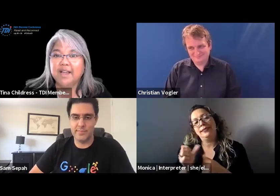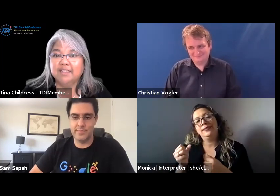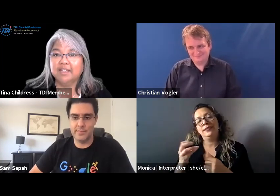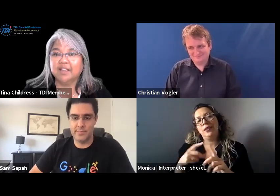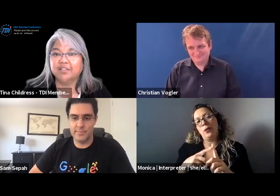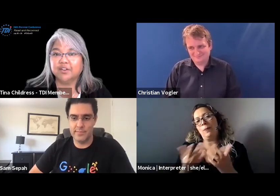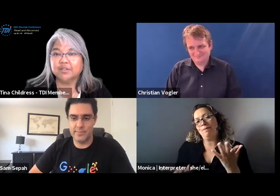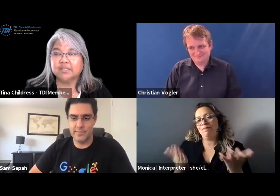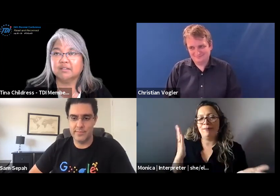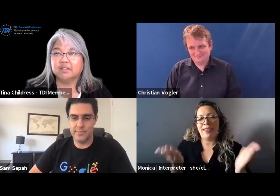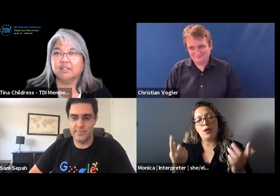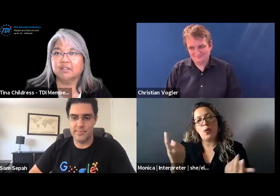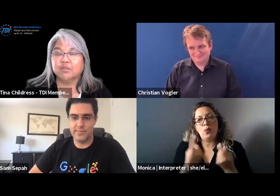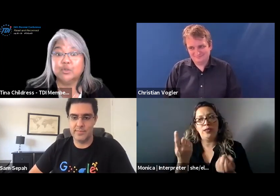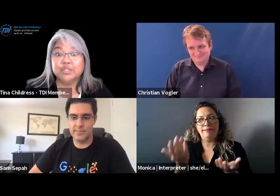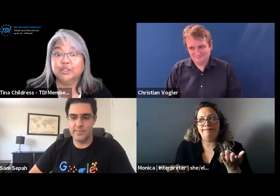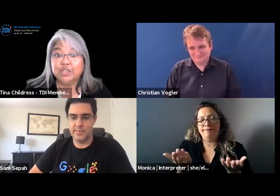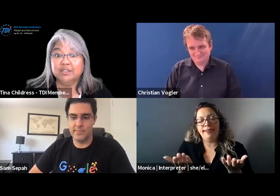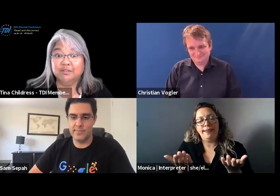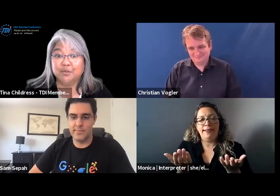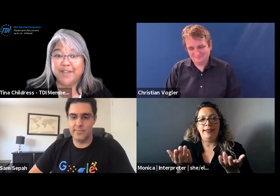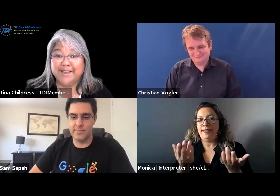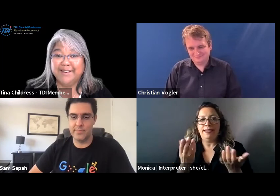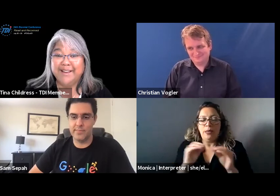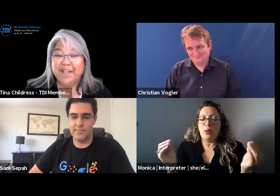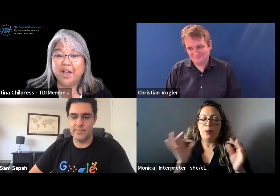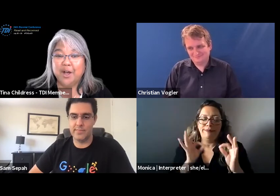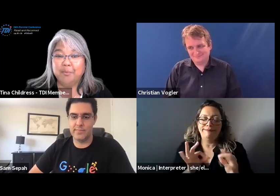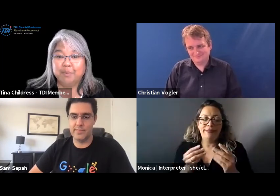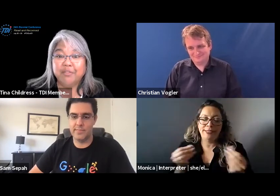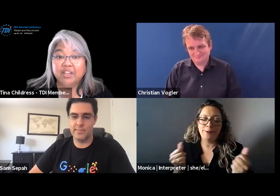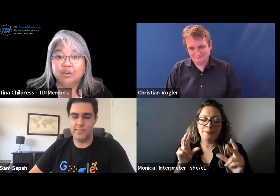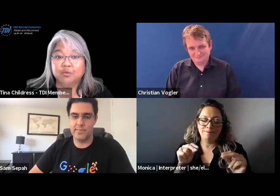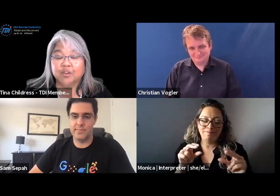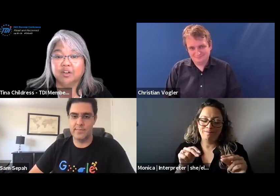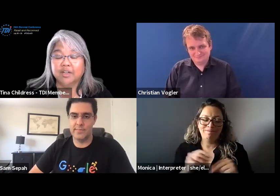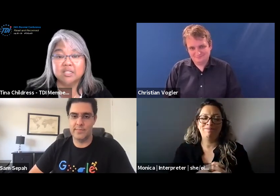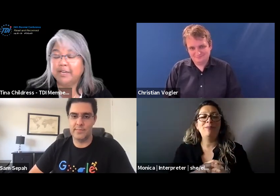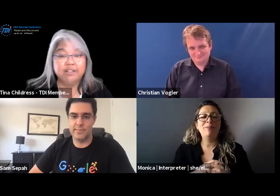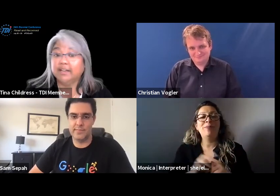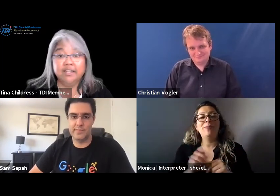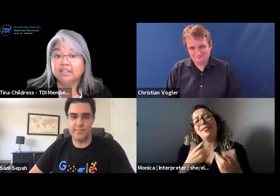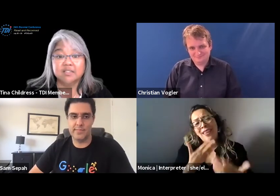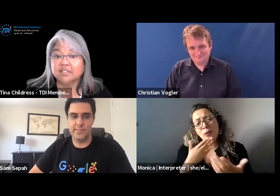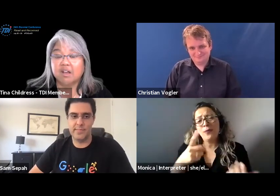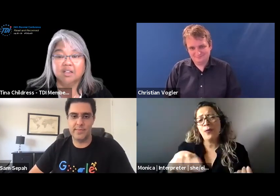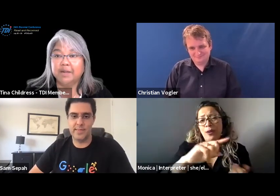I think that there's no solution for that. But thank you for explaining that. It's all